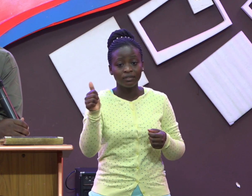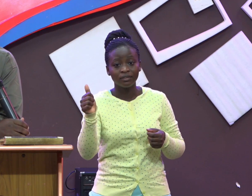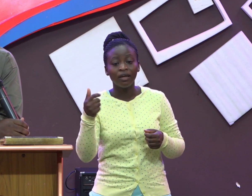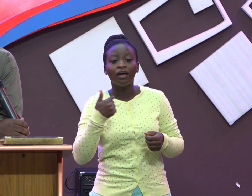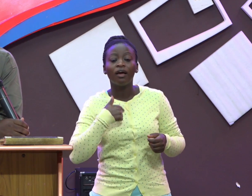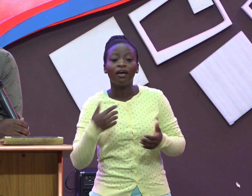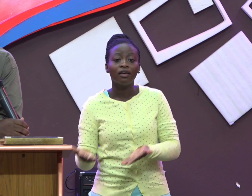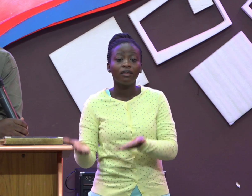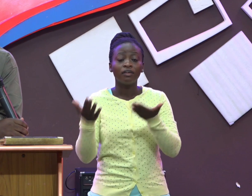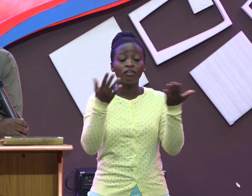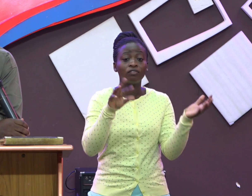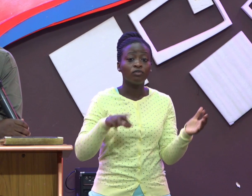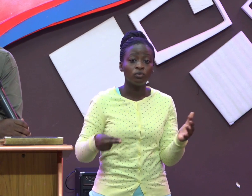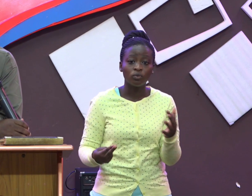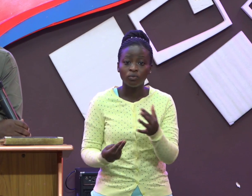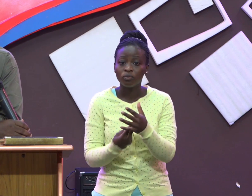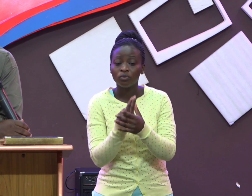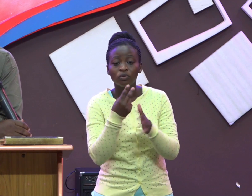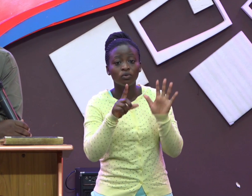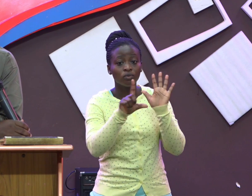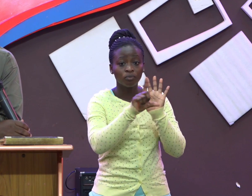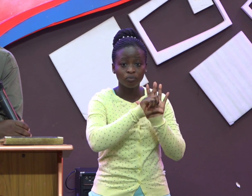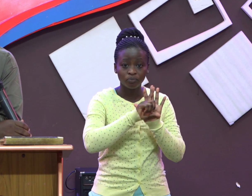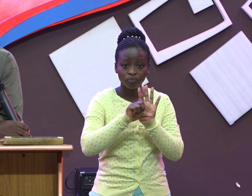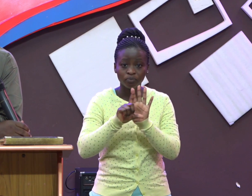says a new commandment